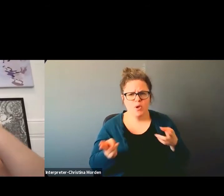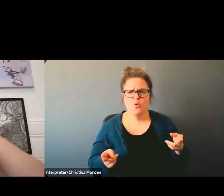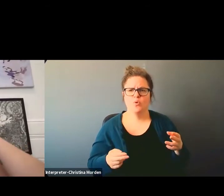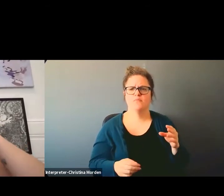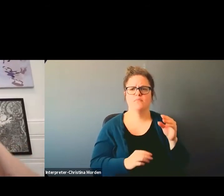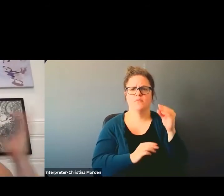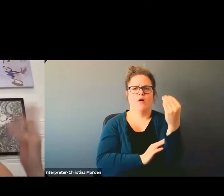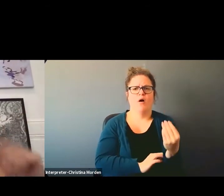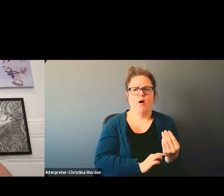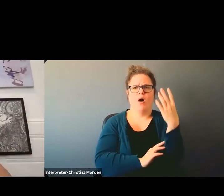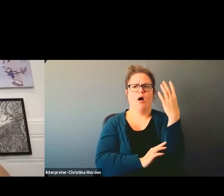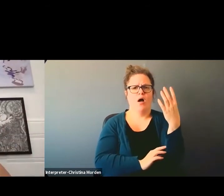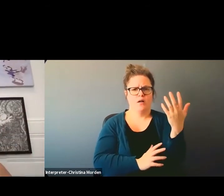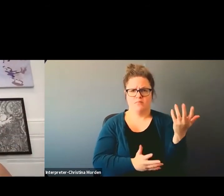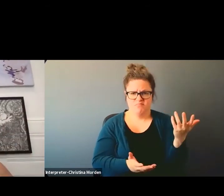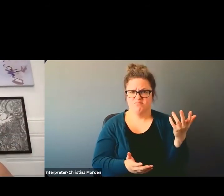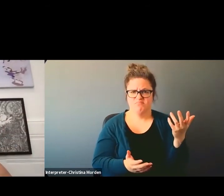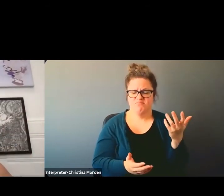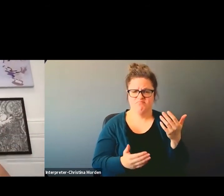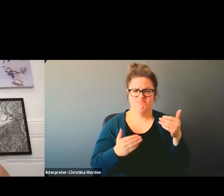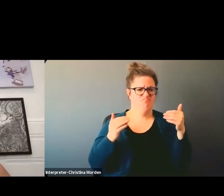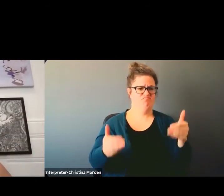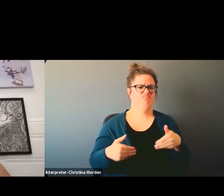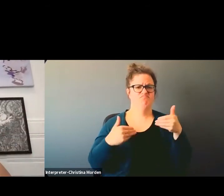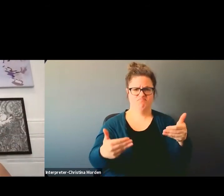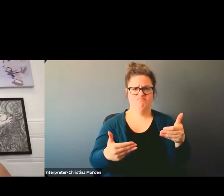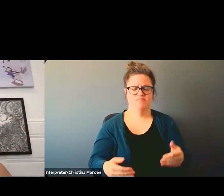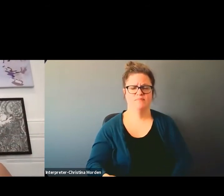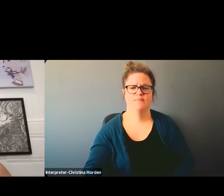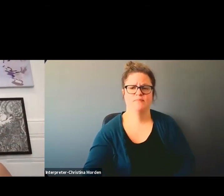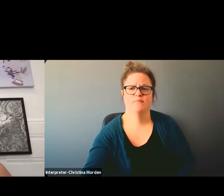on, or anything.